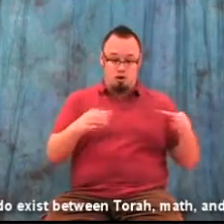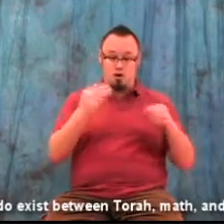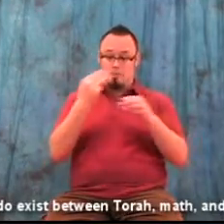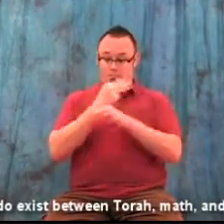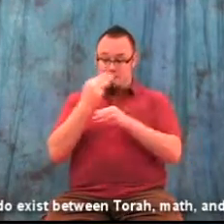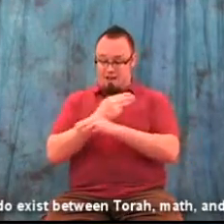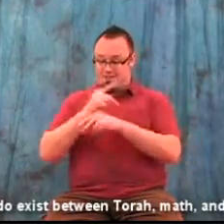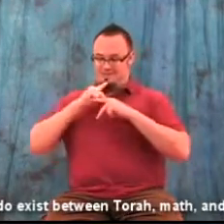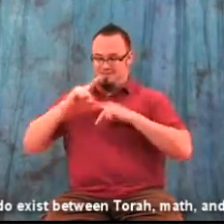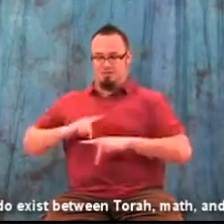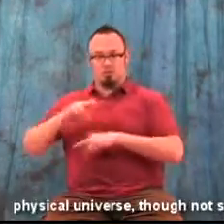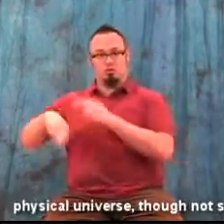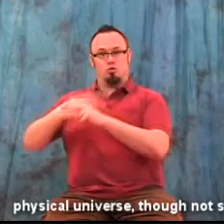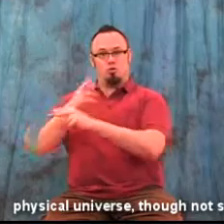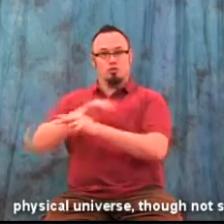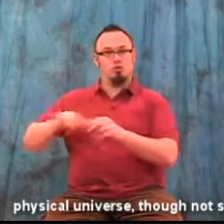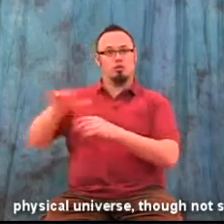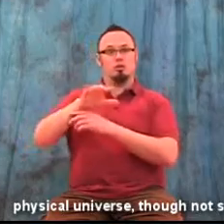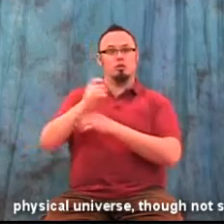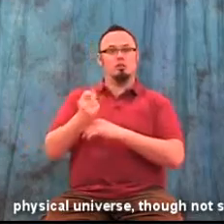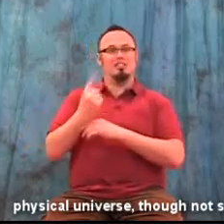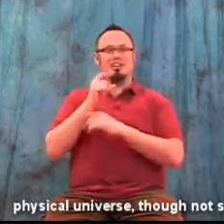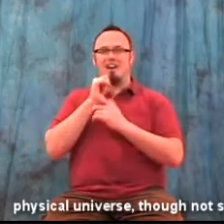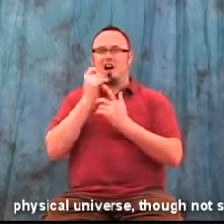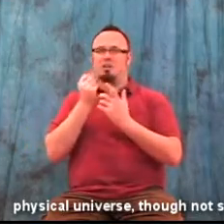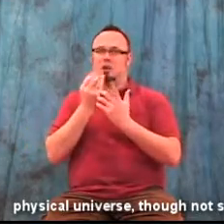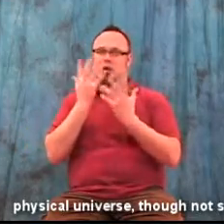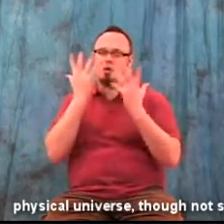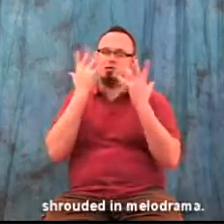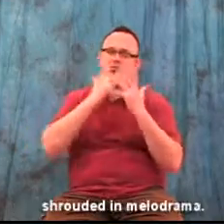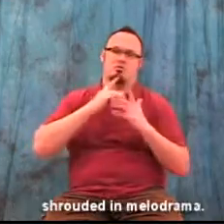math, and the physical universe, though not so shrouded in melodrama.